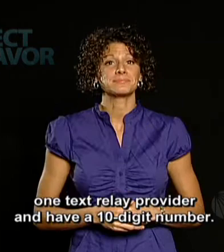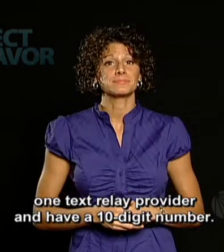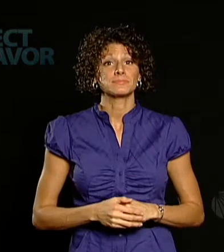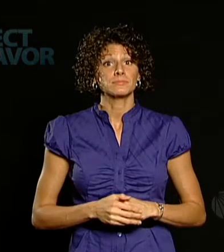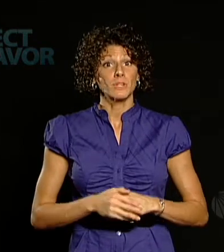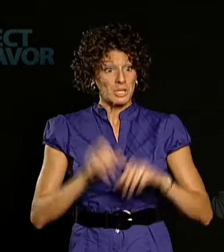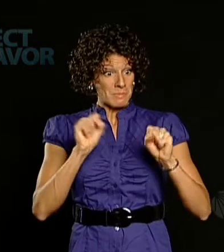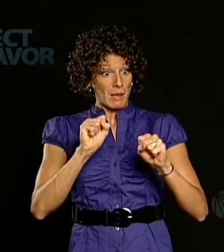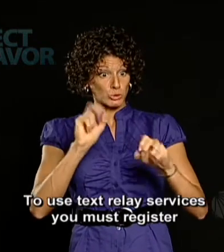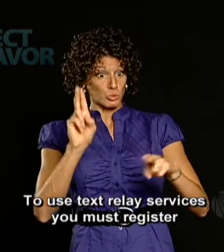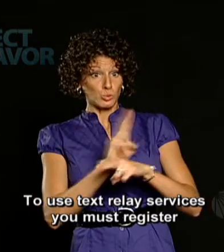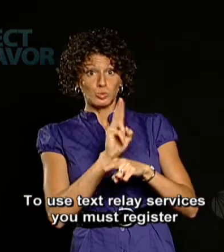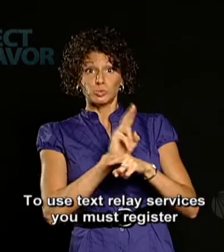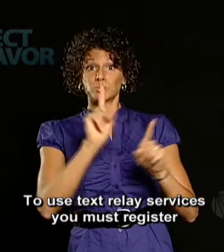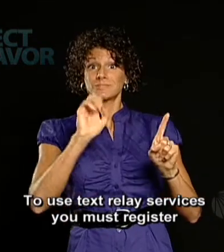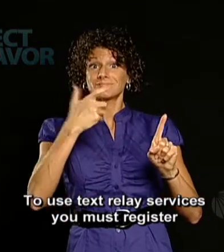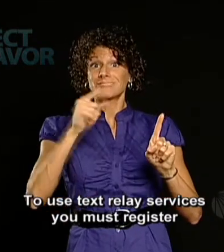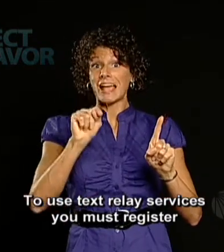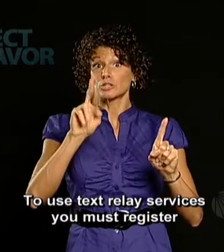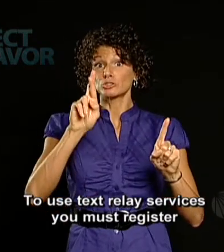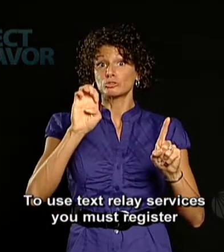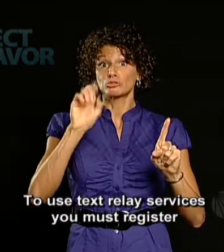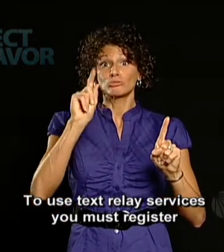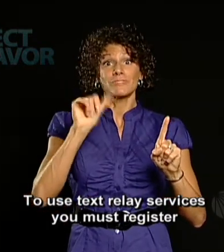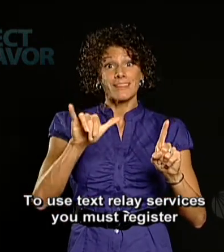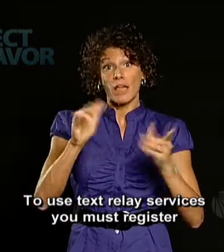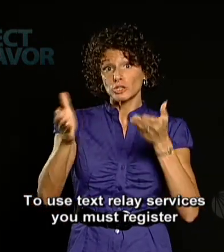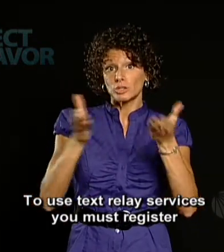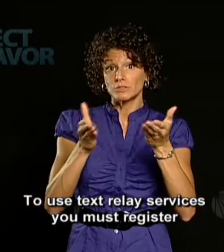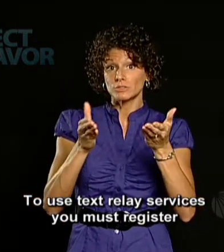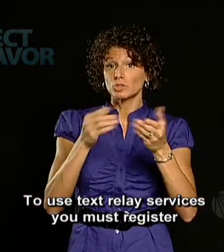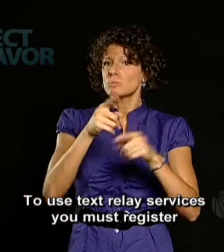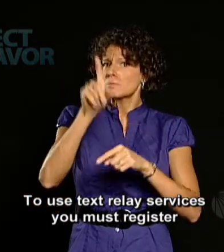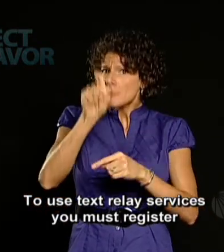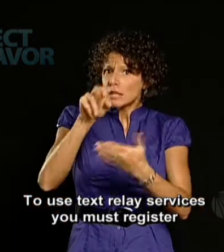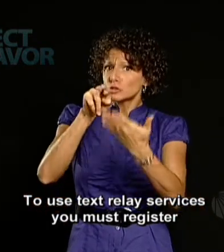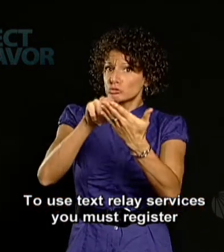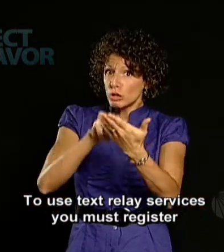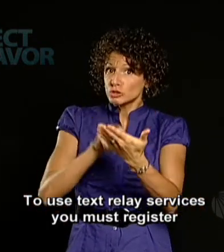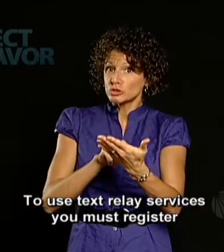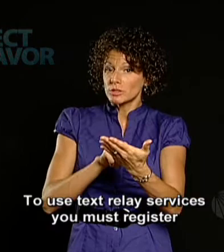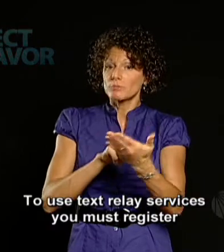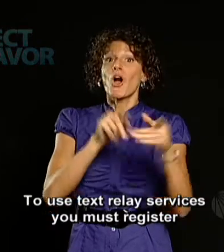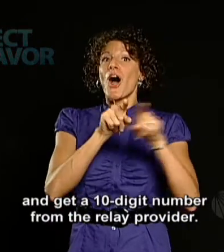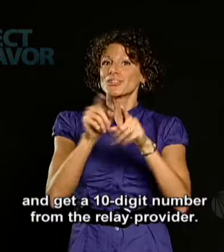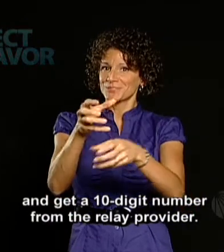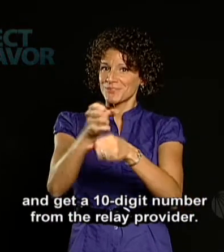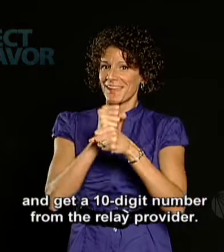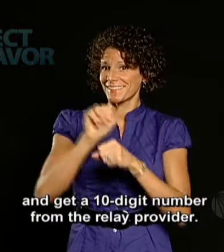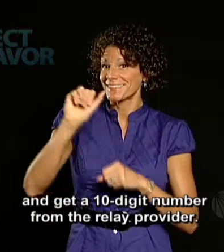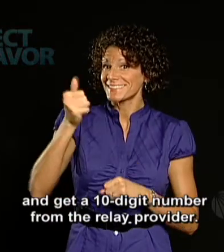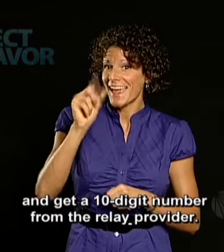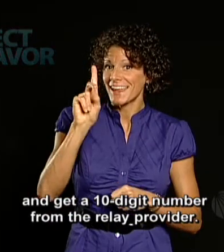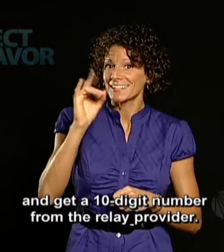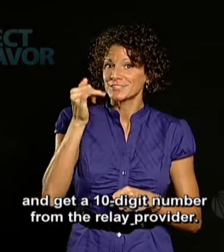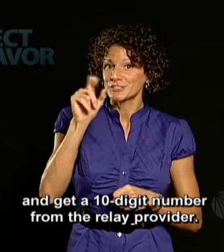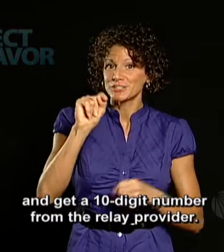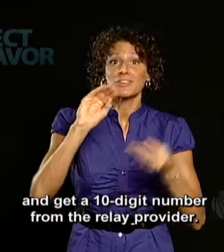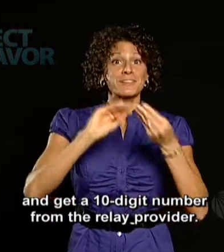To use text relay services, you must register and get a 10-digit number from the relay